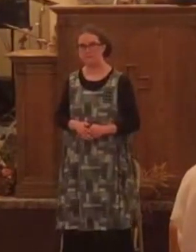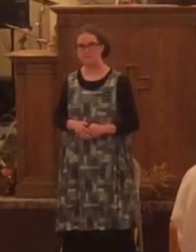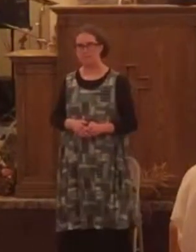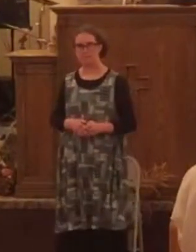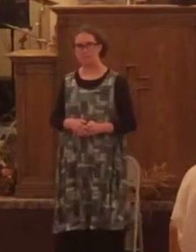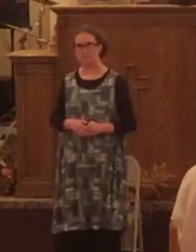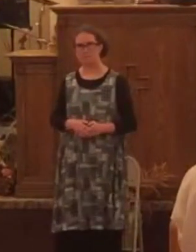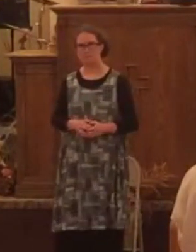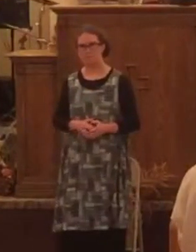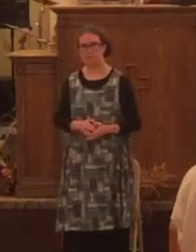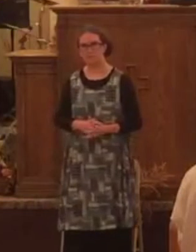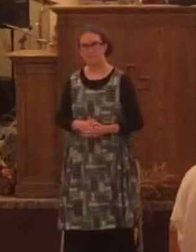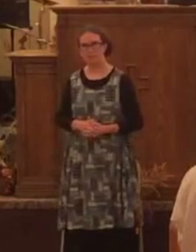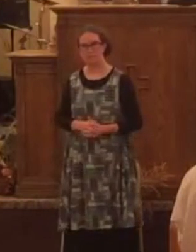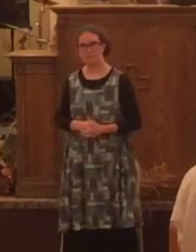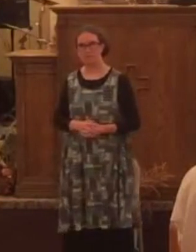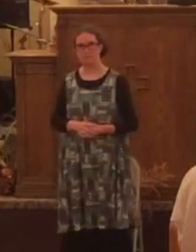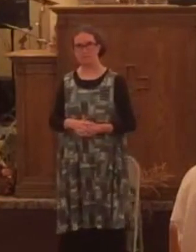Hallelujah.